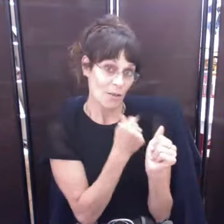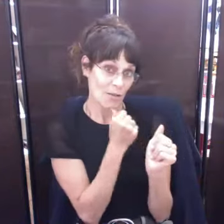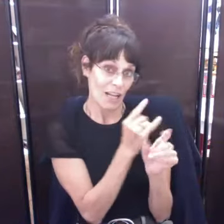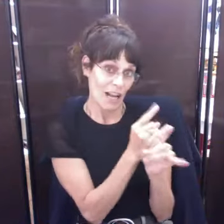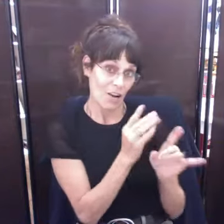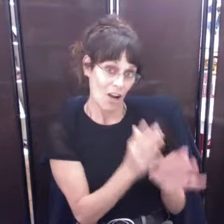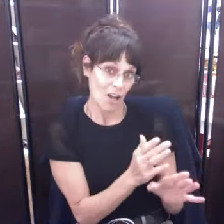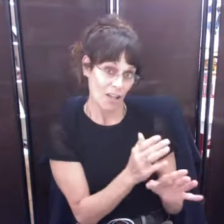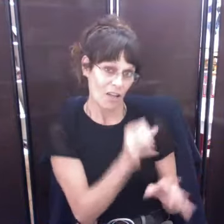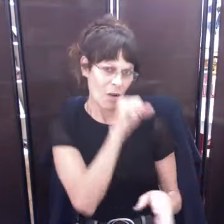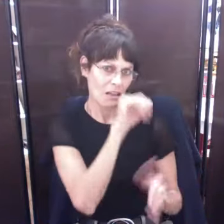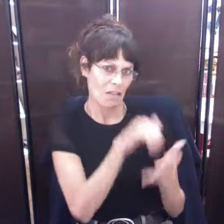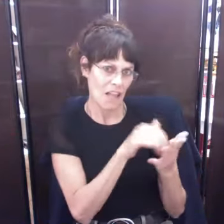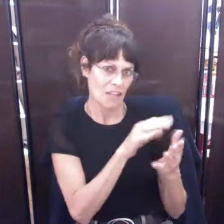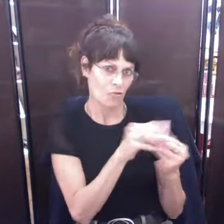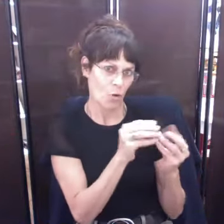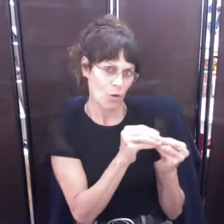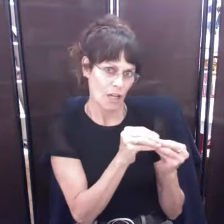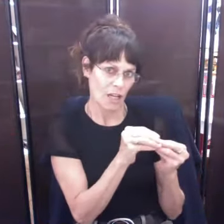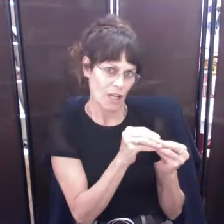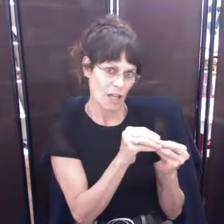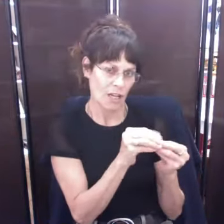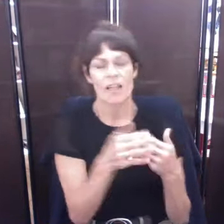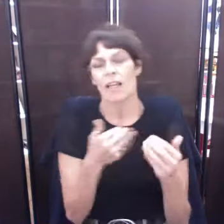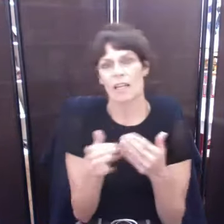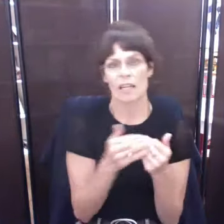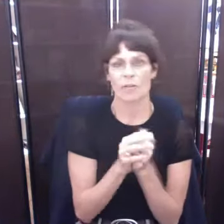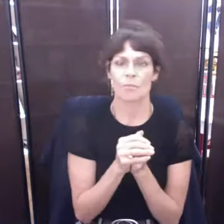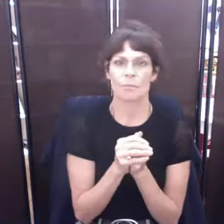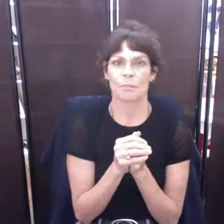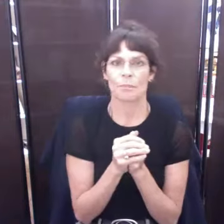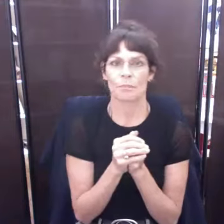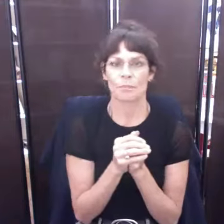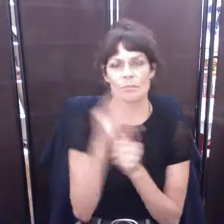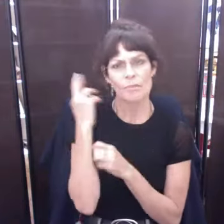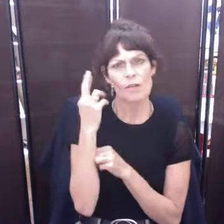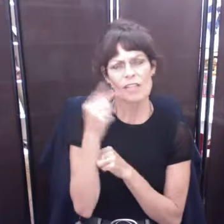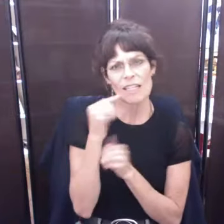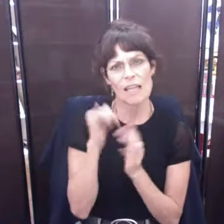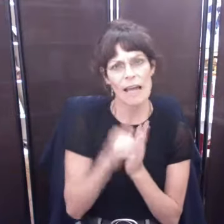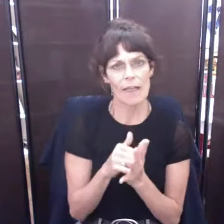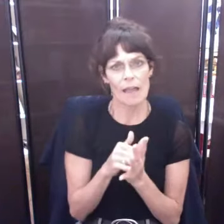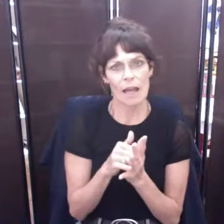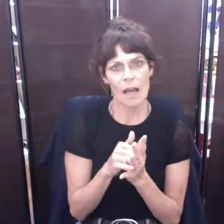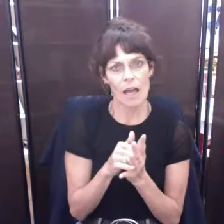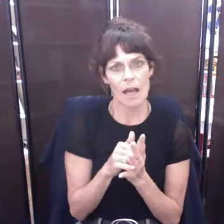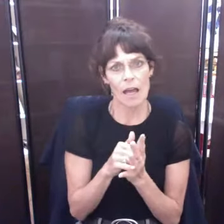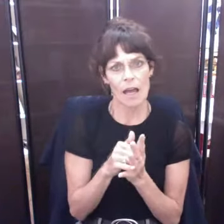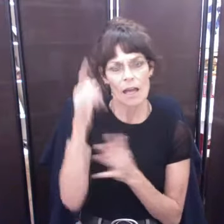that story. Anywho, the reason I'm saying this is because I didn't realize that if